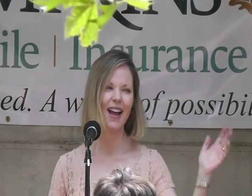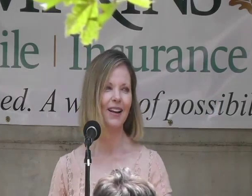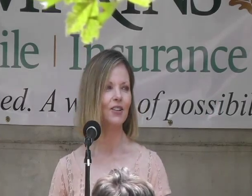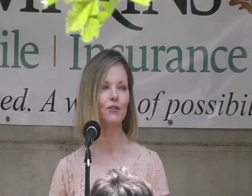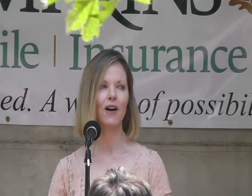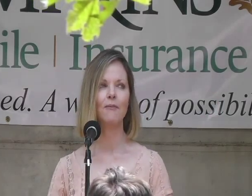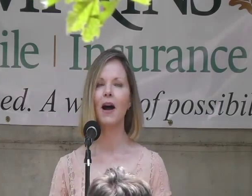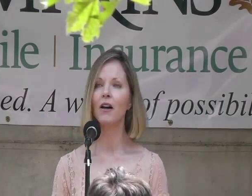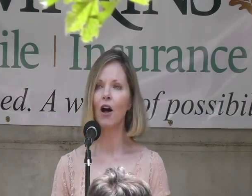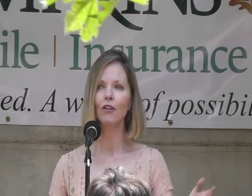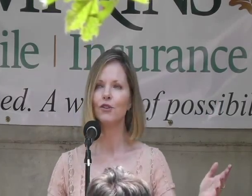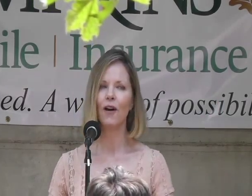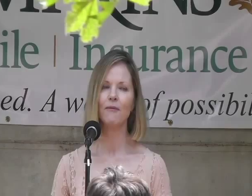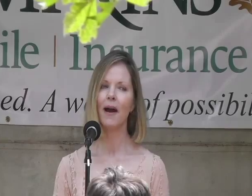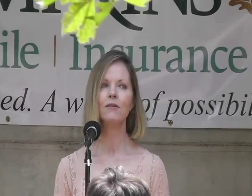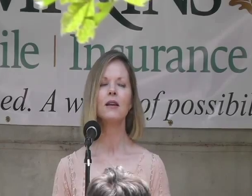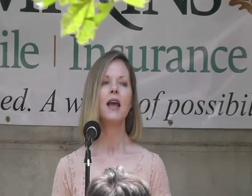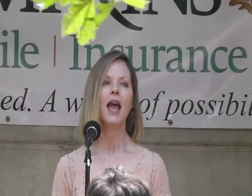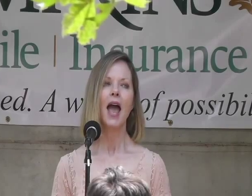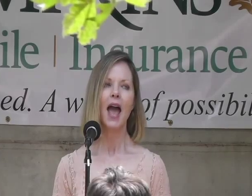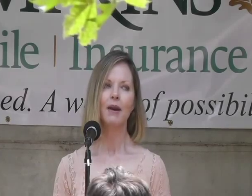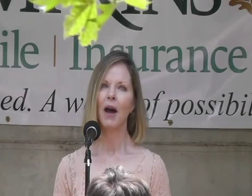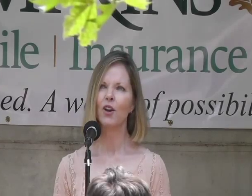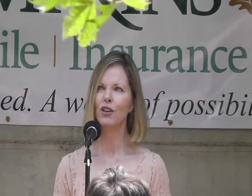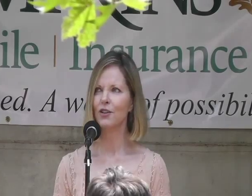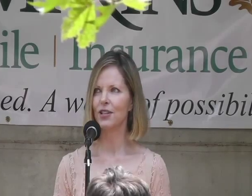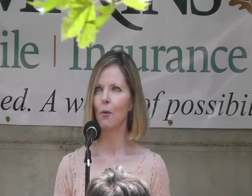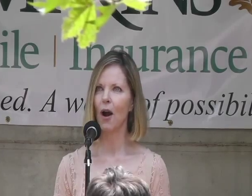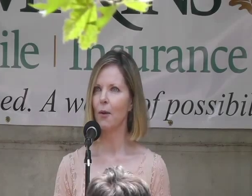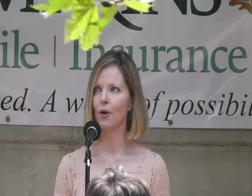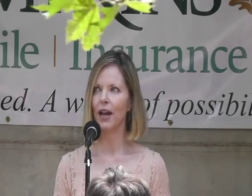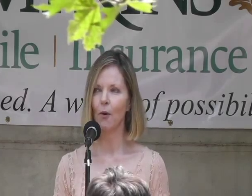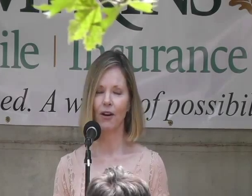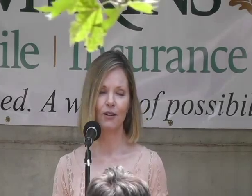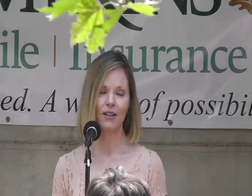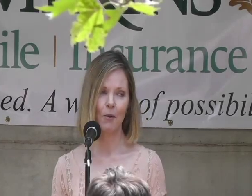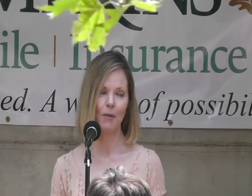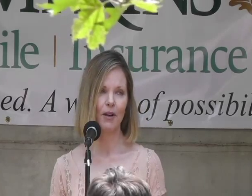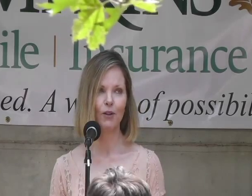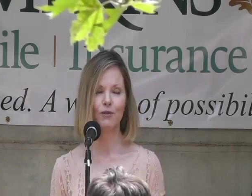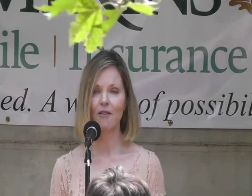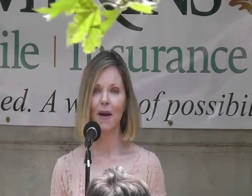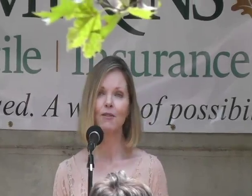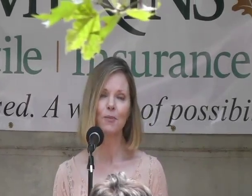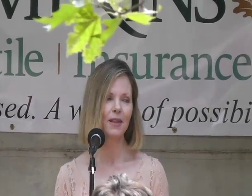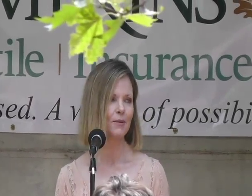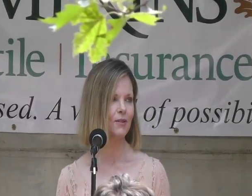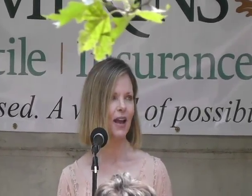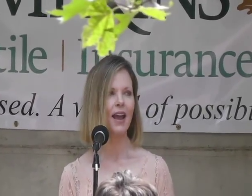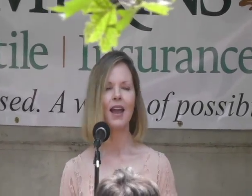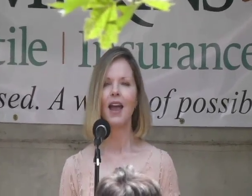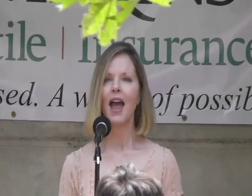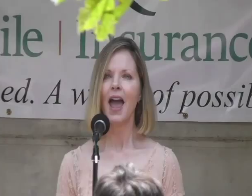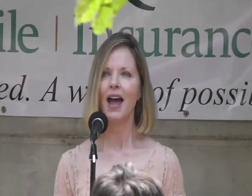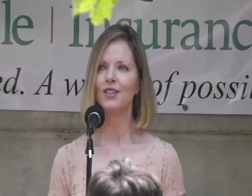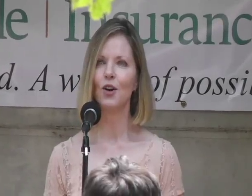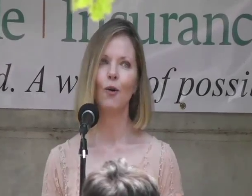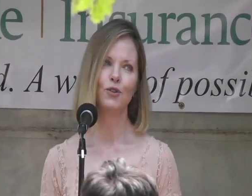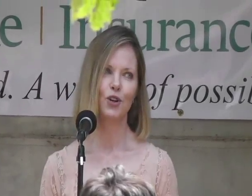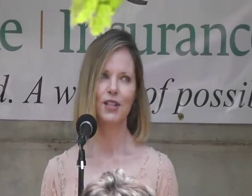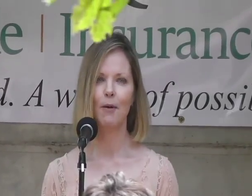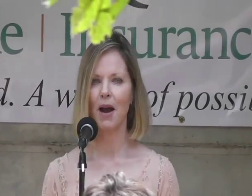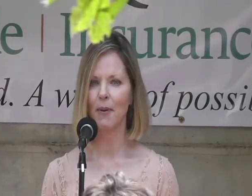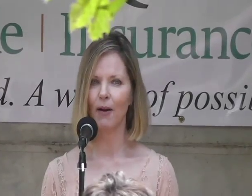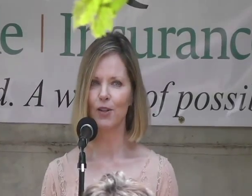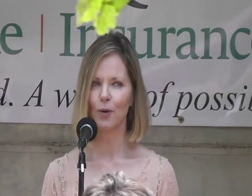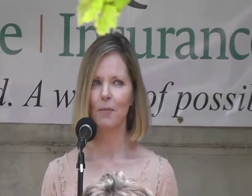pounds? Fine. I'll do 5 pounds. I'll lose 5 pounds. And I couldn't understand why in the world they wanted me to lose 5 pounds, but that was okay. And so